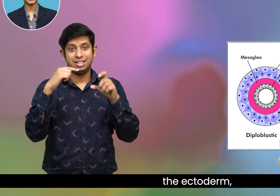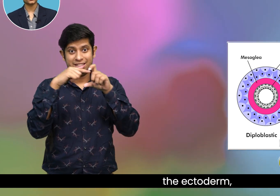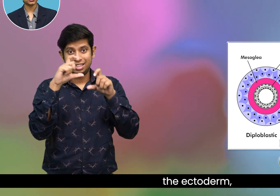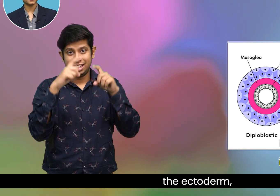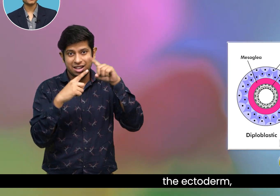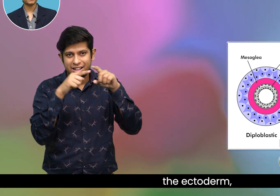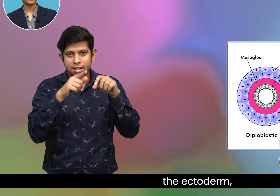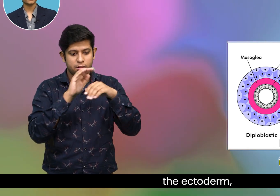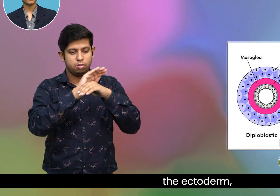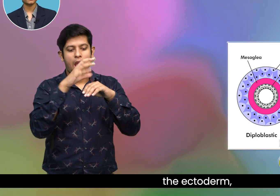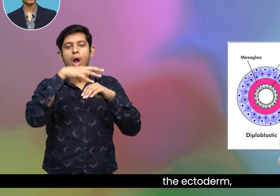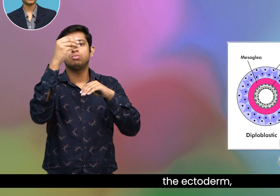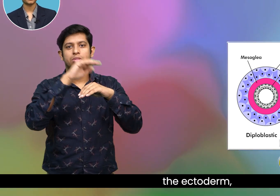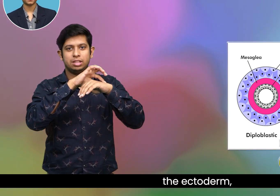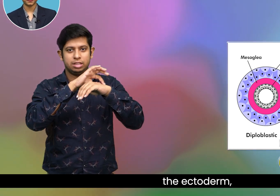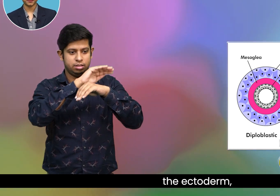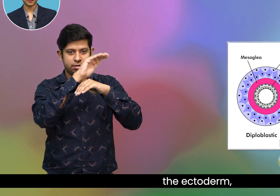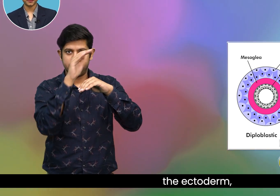the ectoderm,